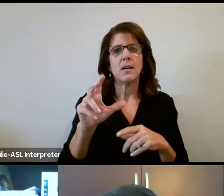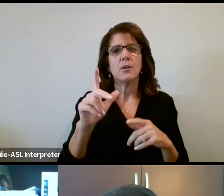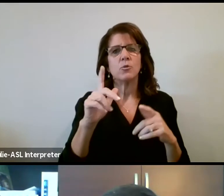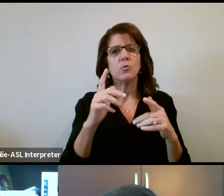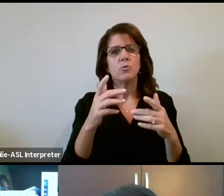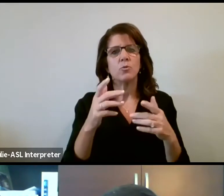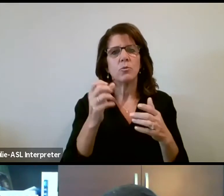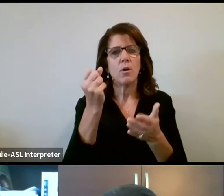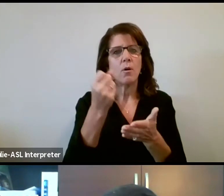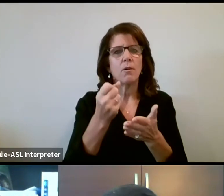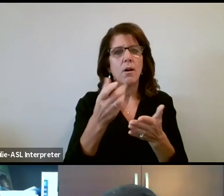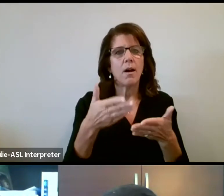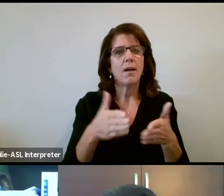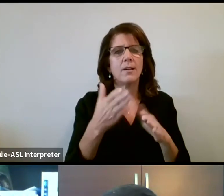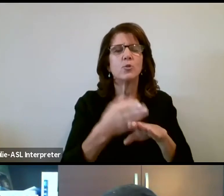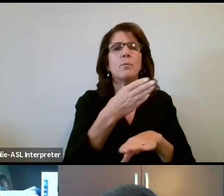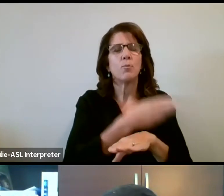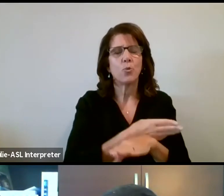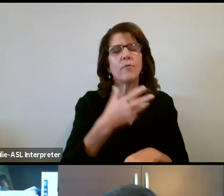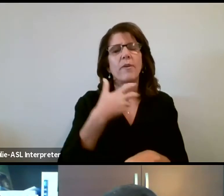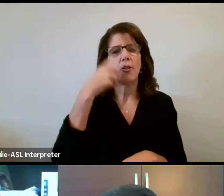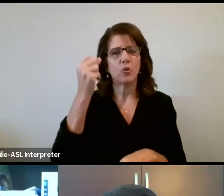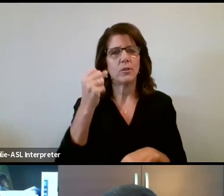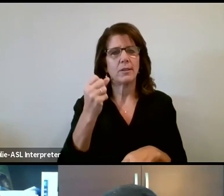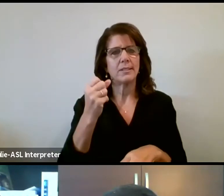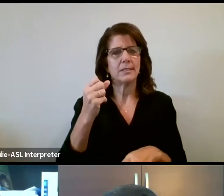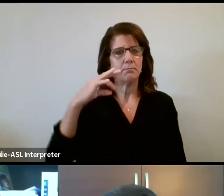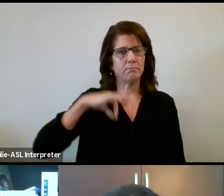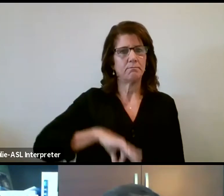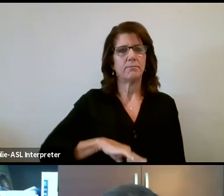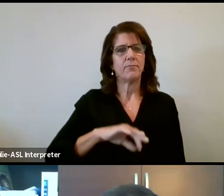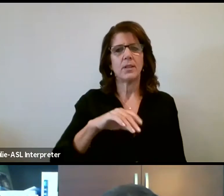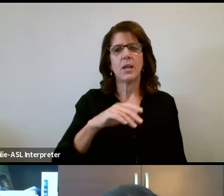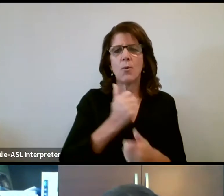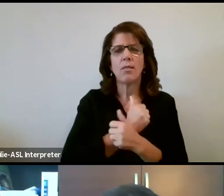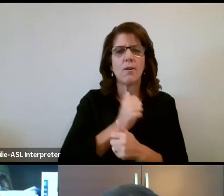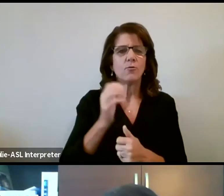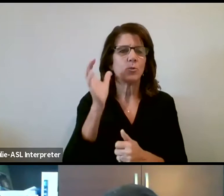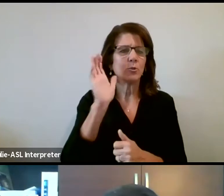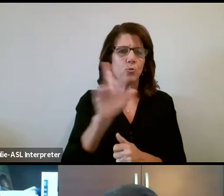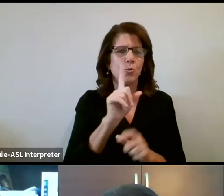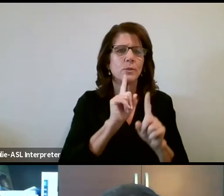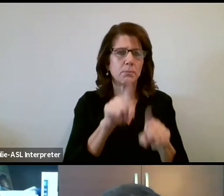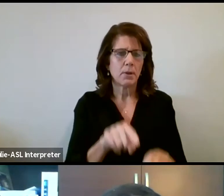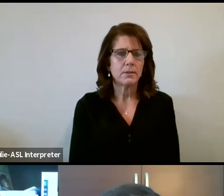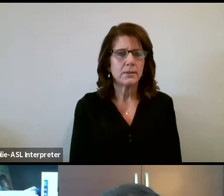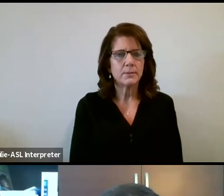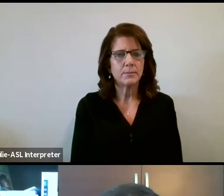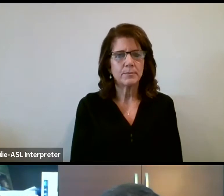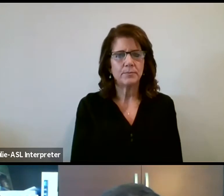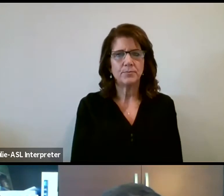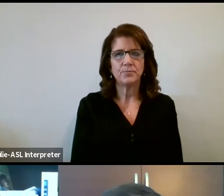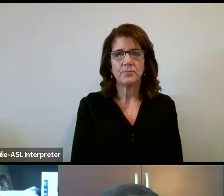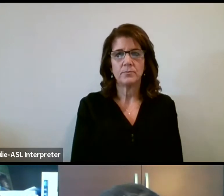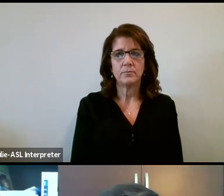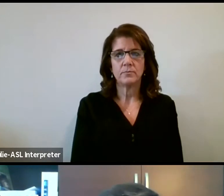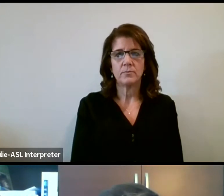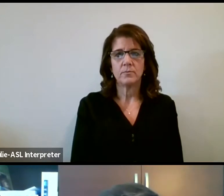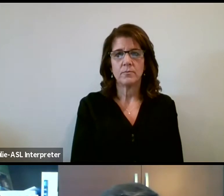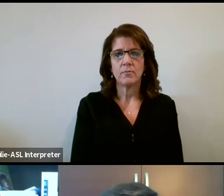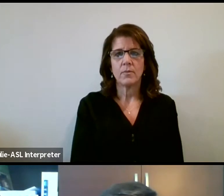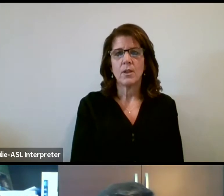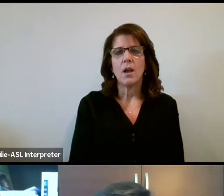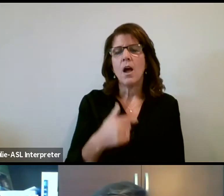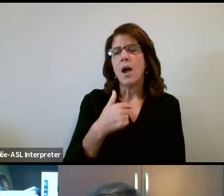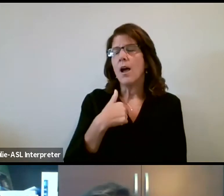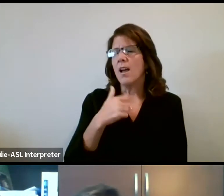improve older persons' well-being? So I'd love to get a response from both of you on these questions. Yeah, let me dive in here,